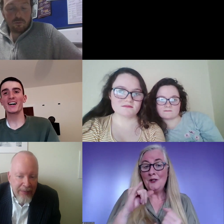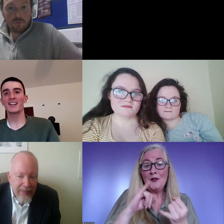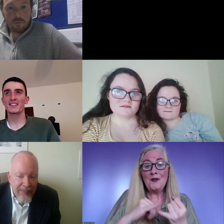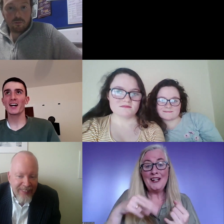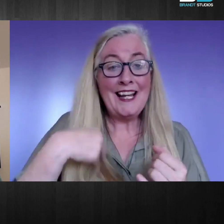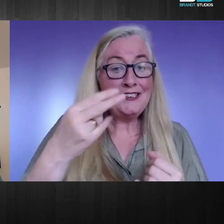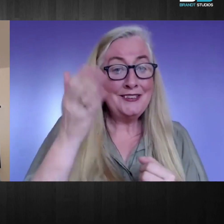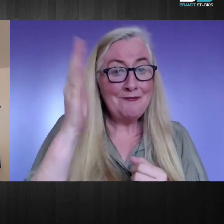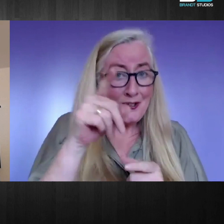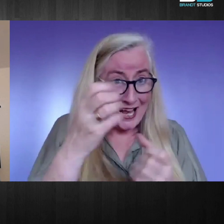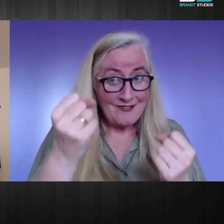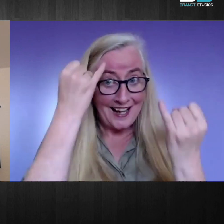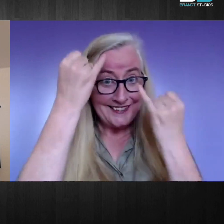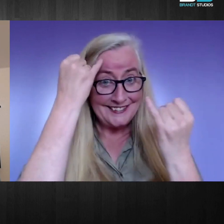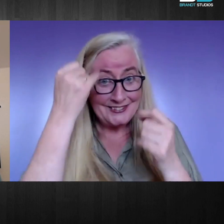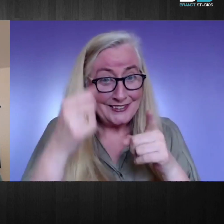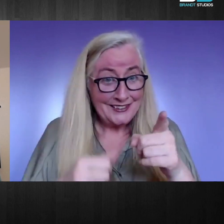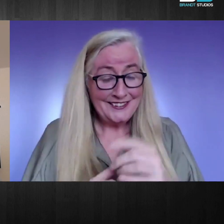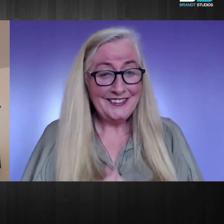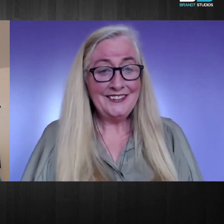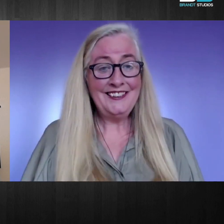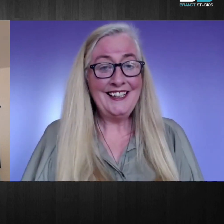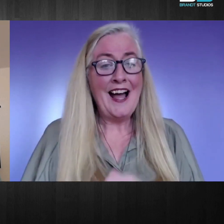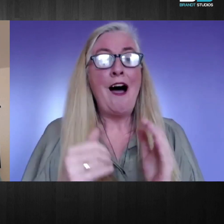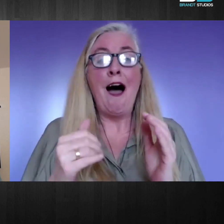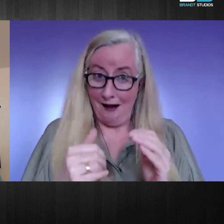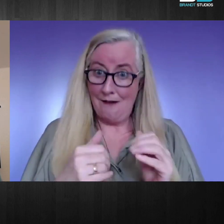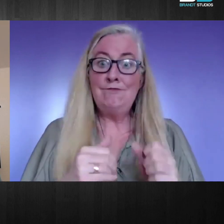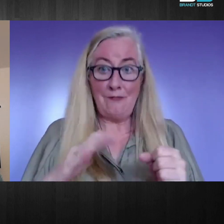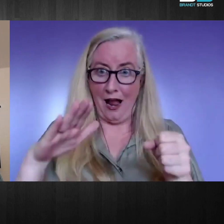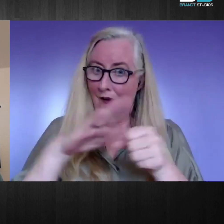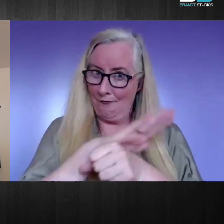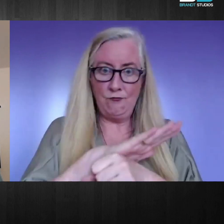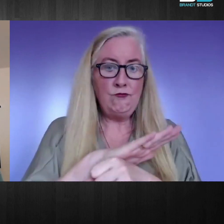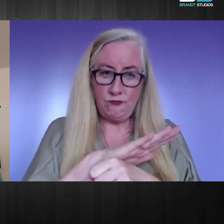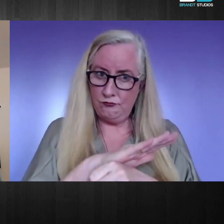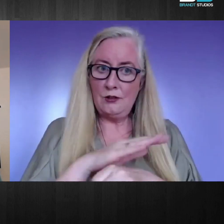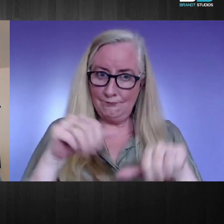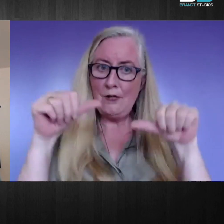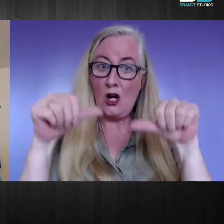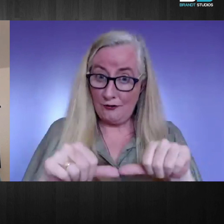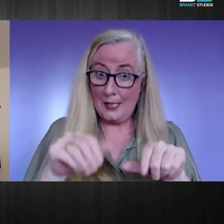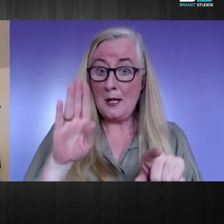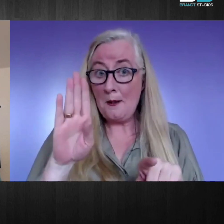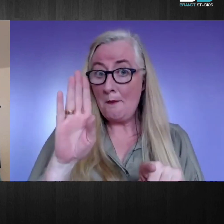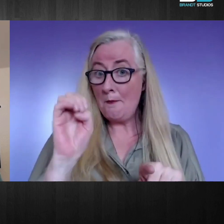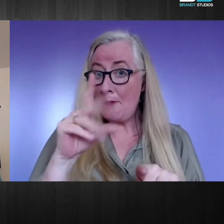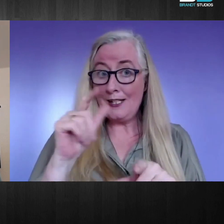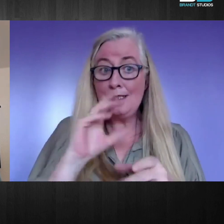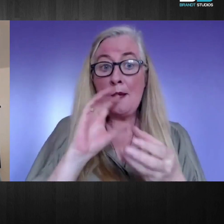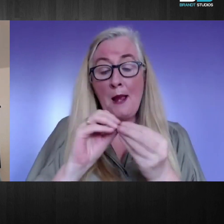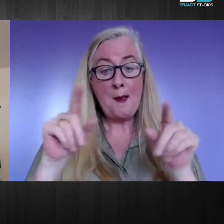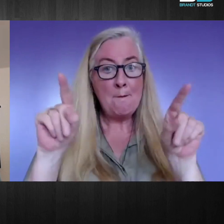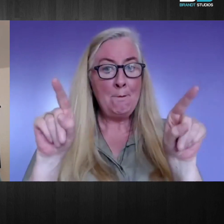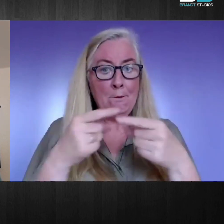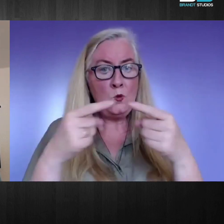Yeah, I totally agree because, as Bernadine said as well, I think music can become like a megaphone for young